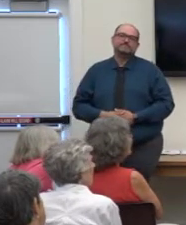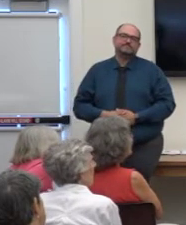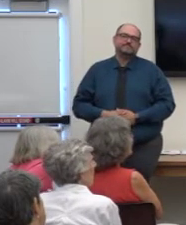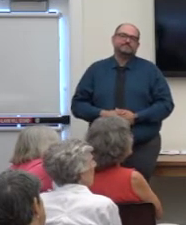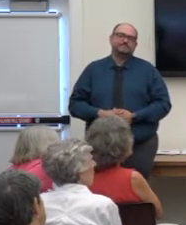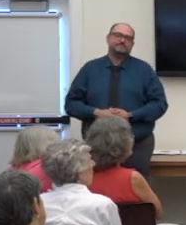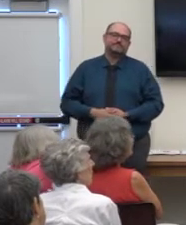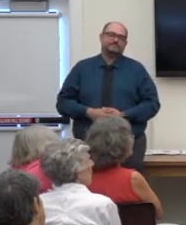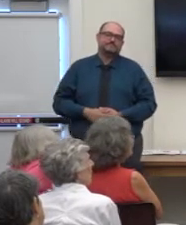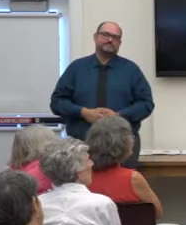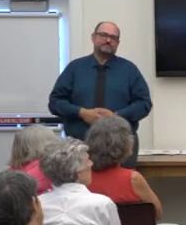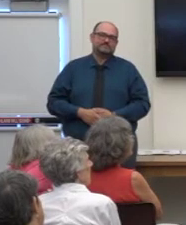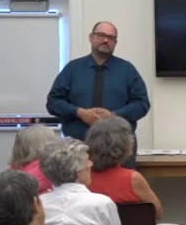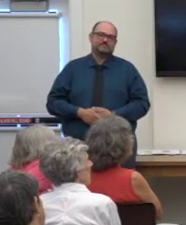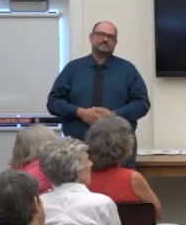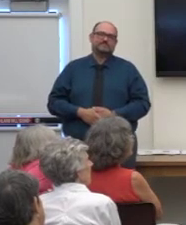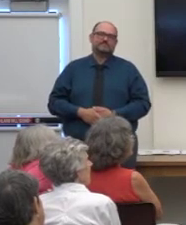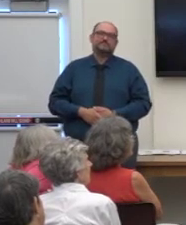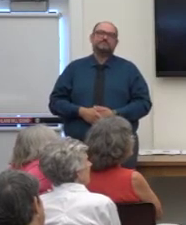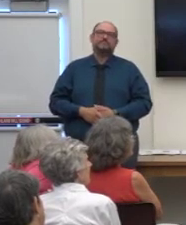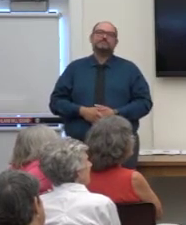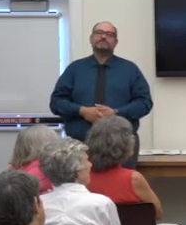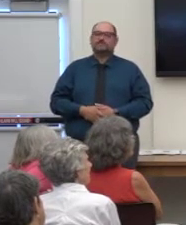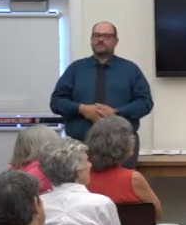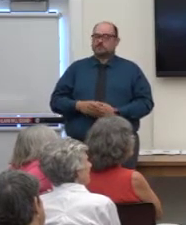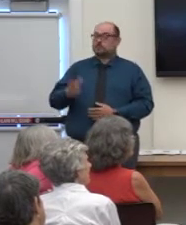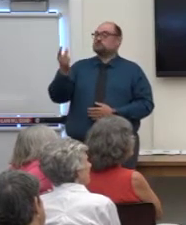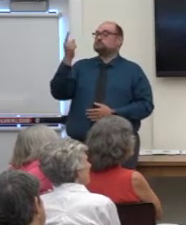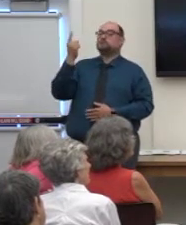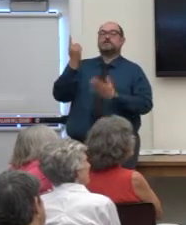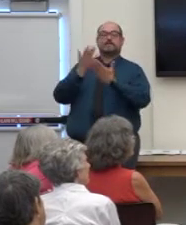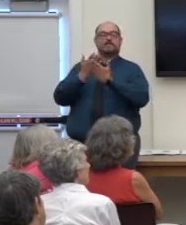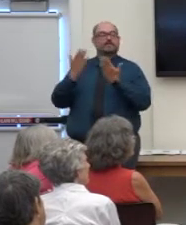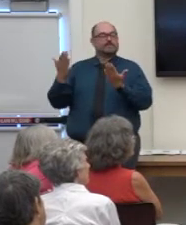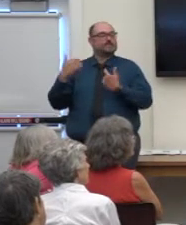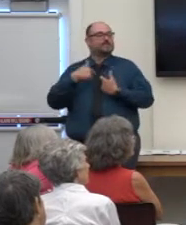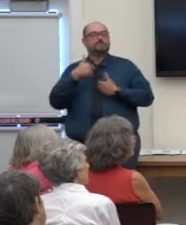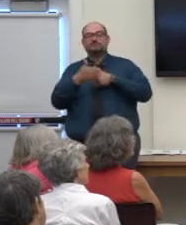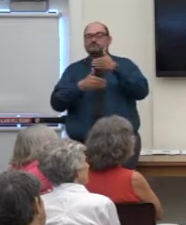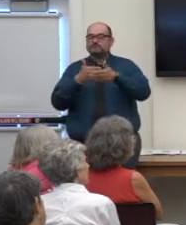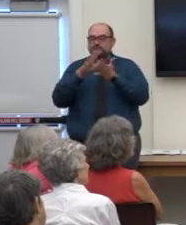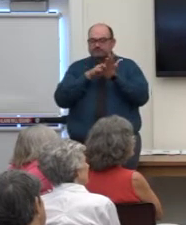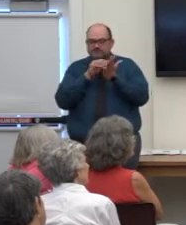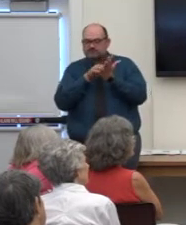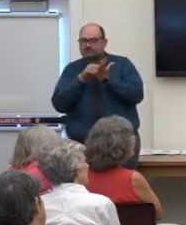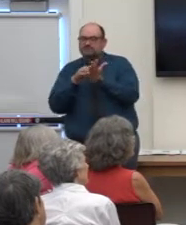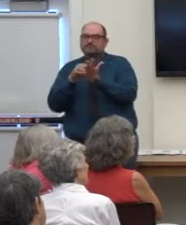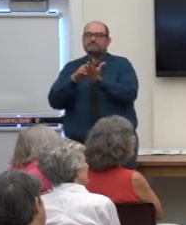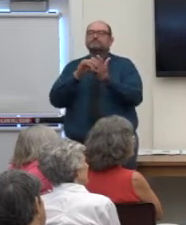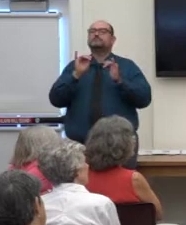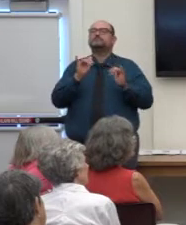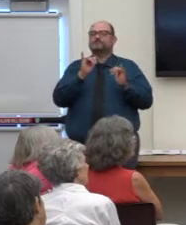one of the things that we learned was that there are different signs for fish.